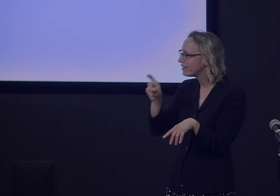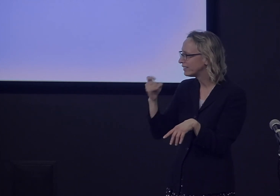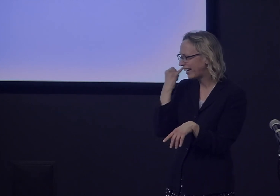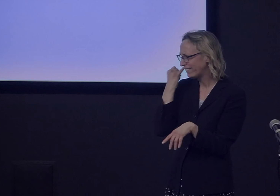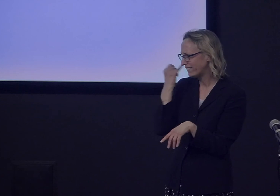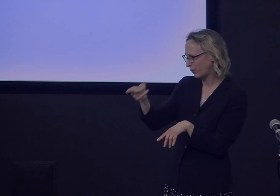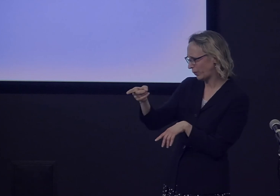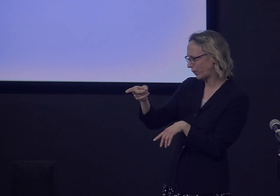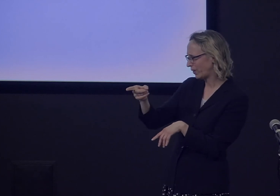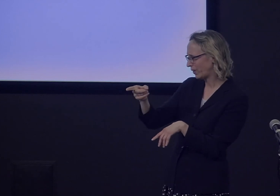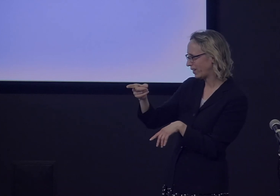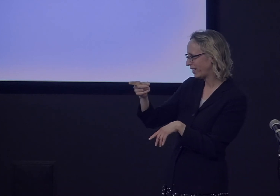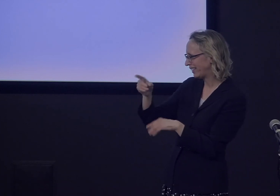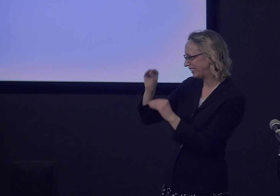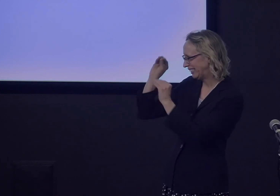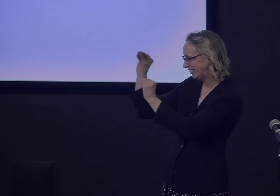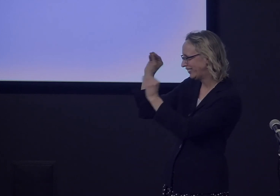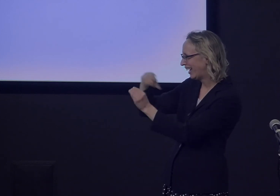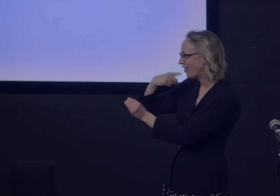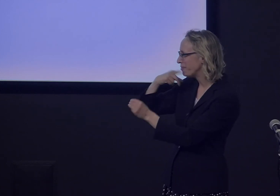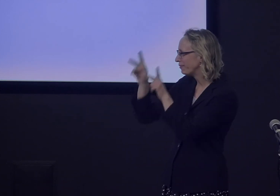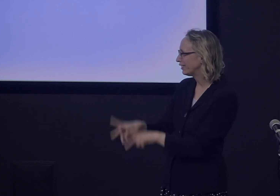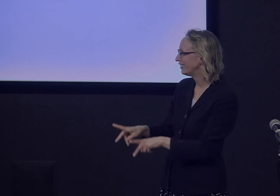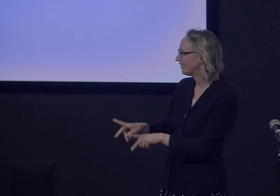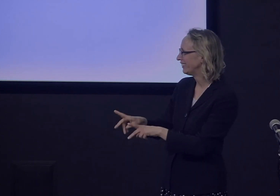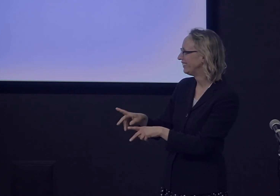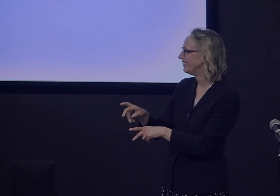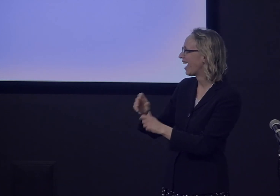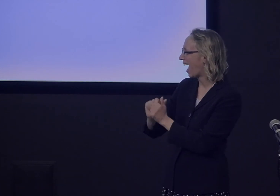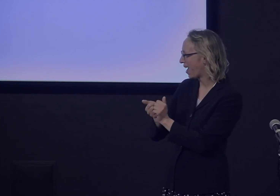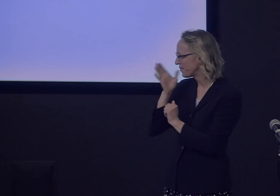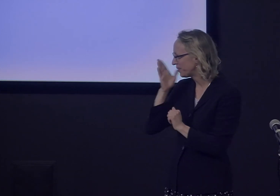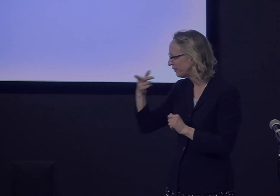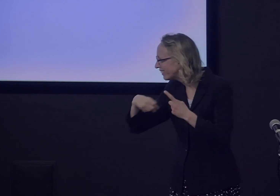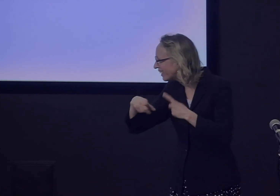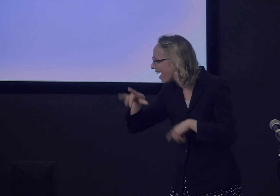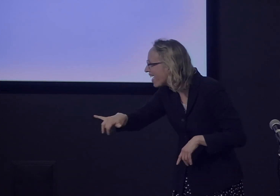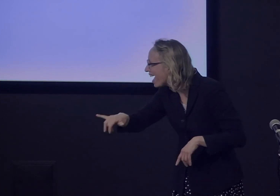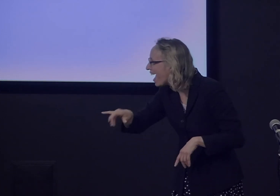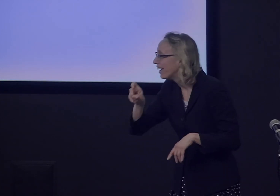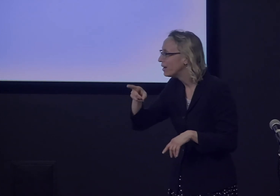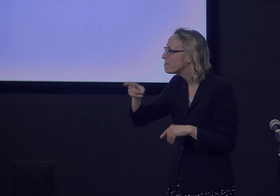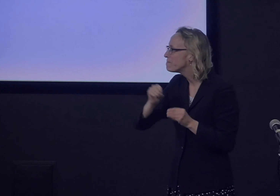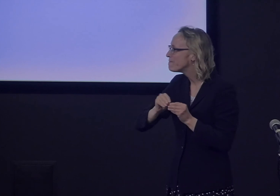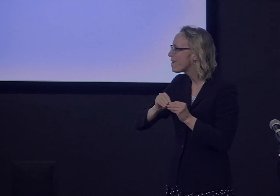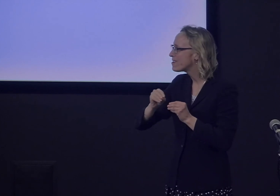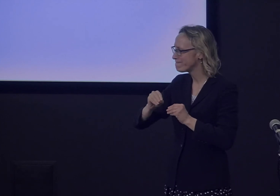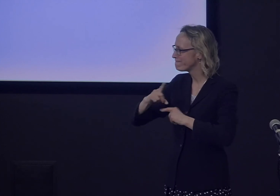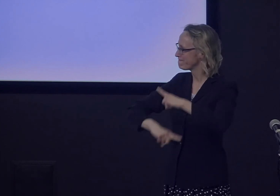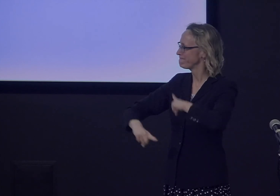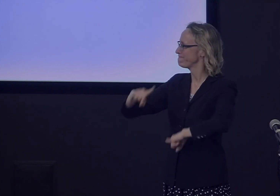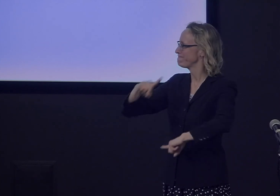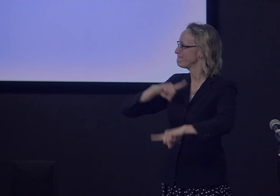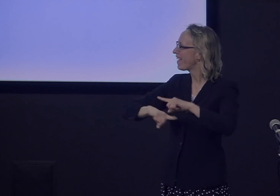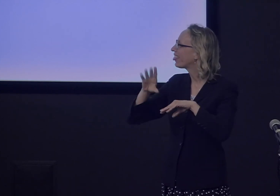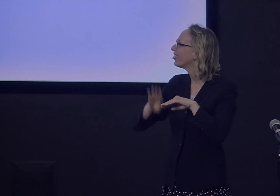see if they would sign differently if they were signing to a hearing person,